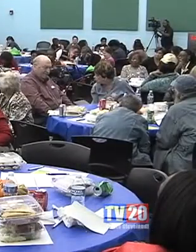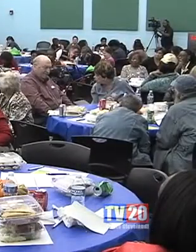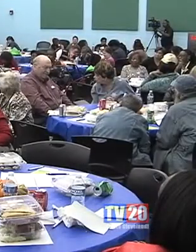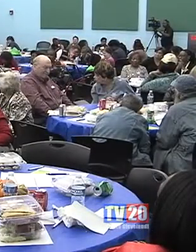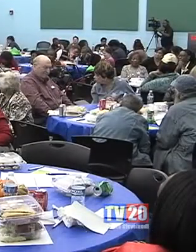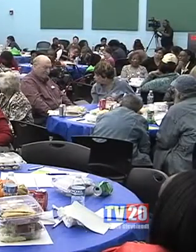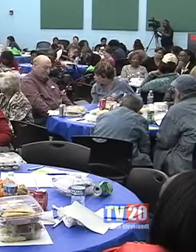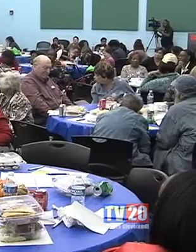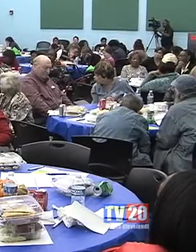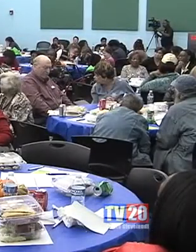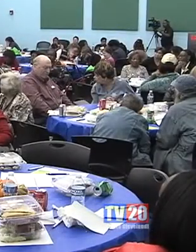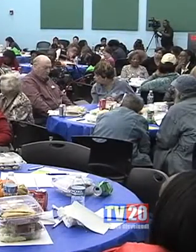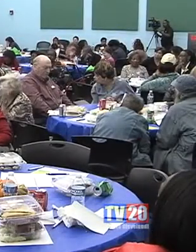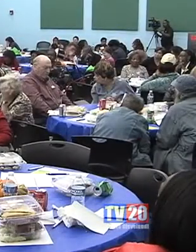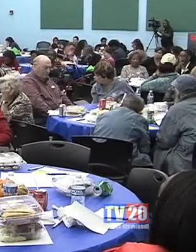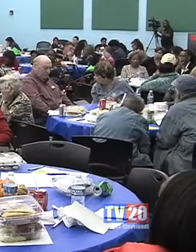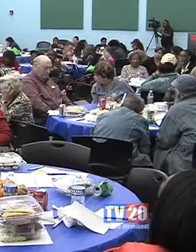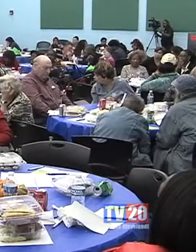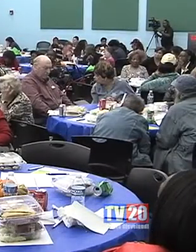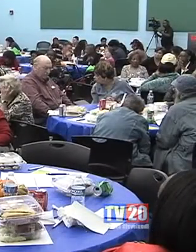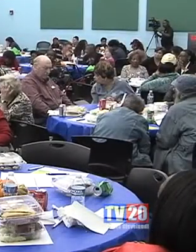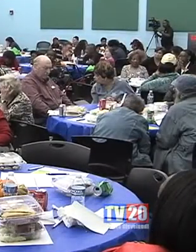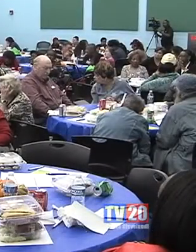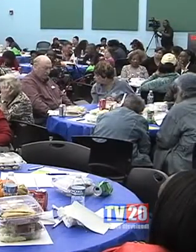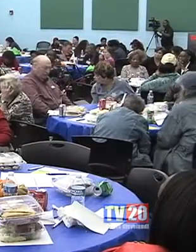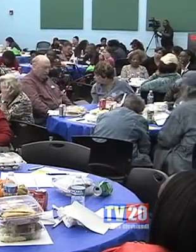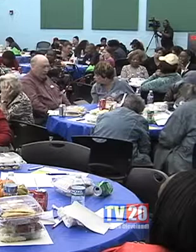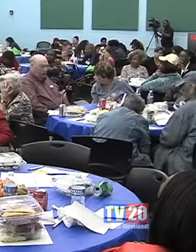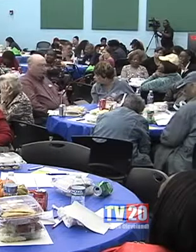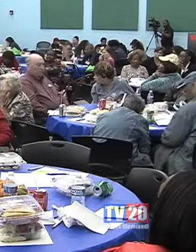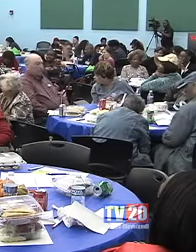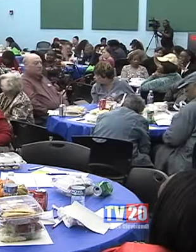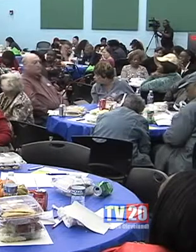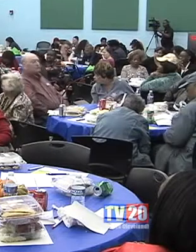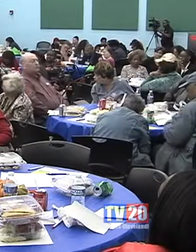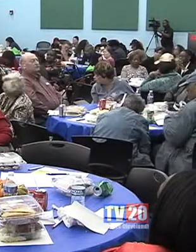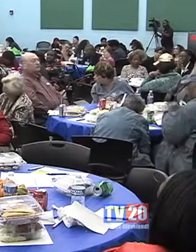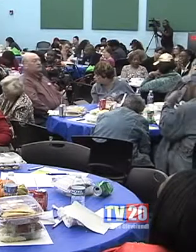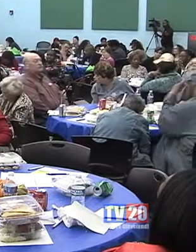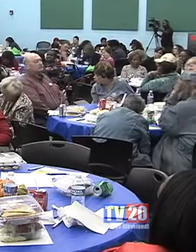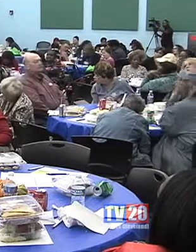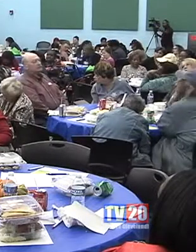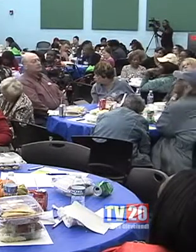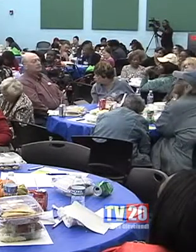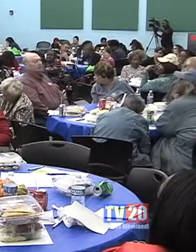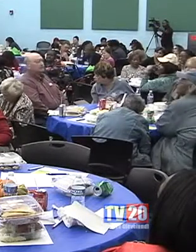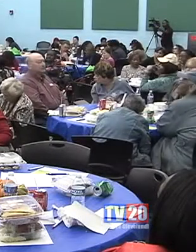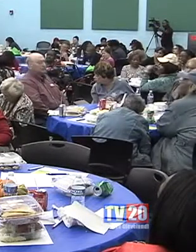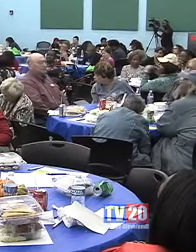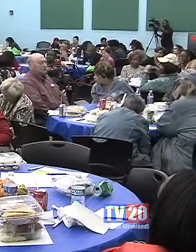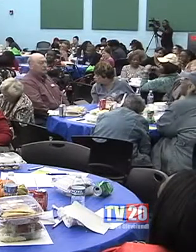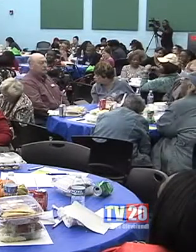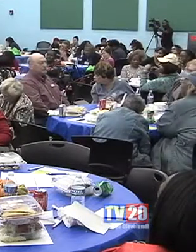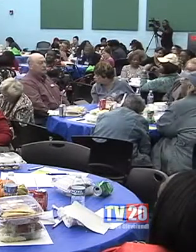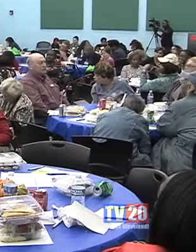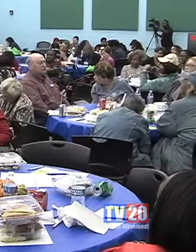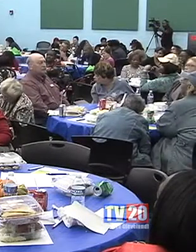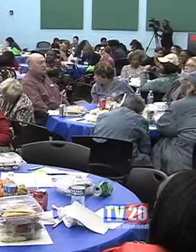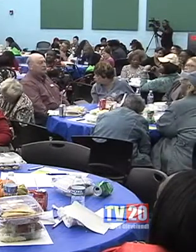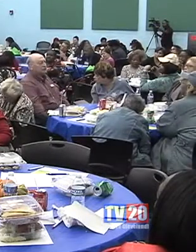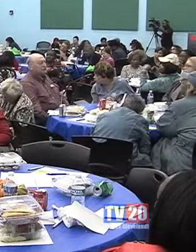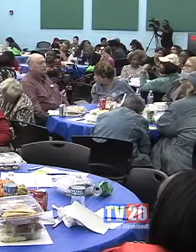What I wanted to tell you about Hybrid Lodge, I started all over. I've been going there 30 years taking my son. He's a